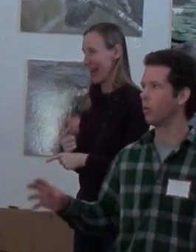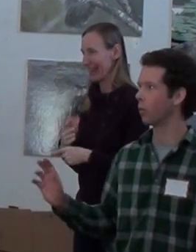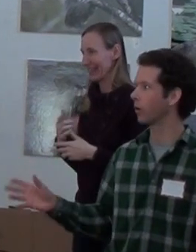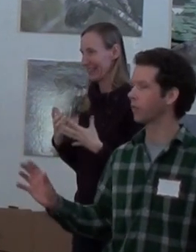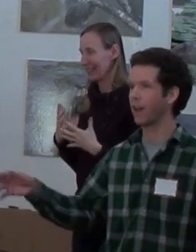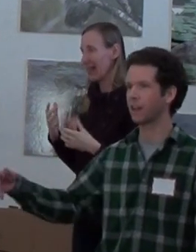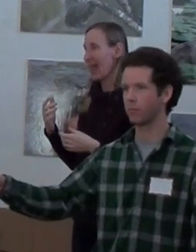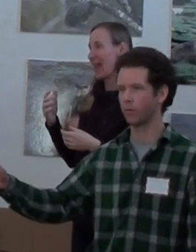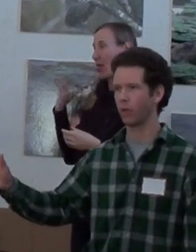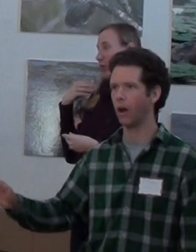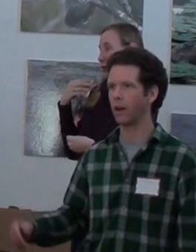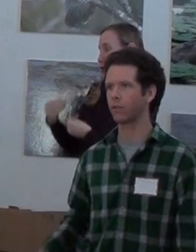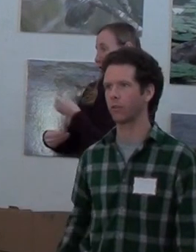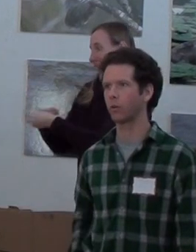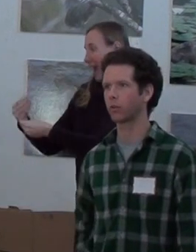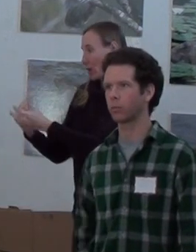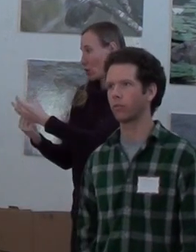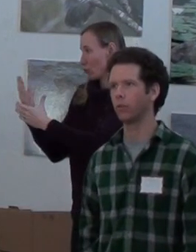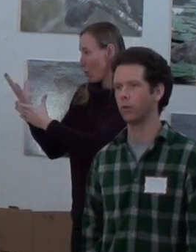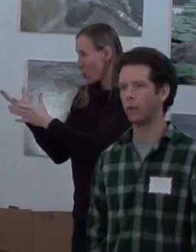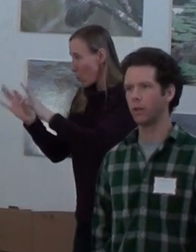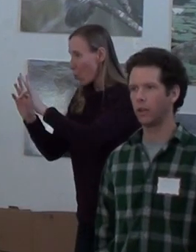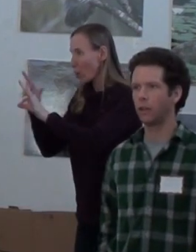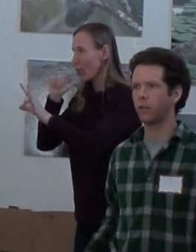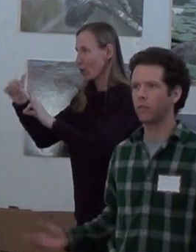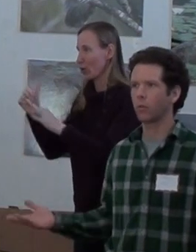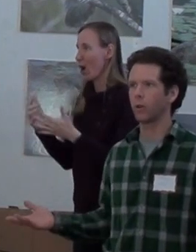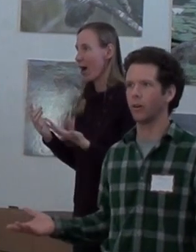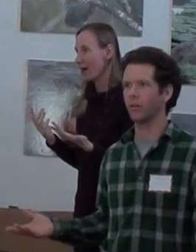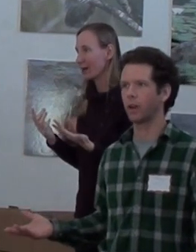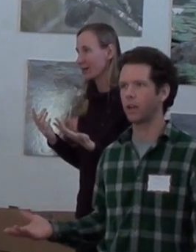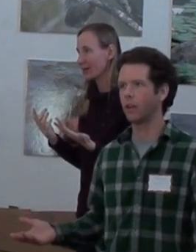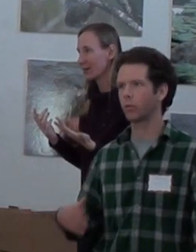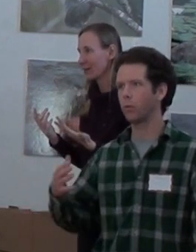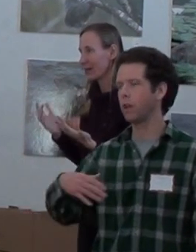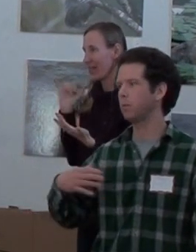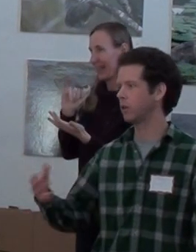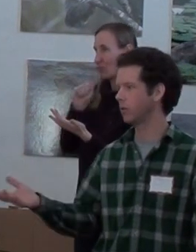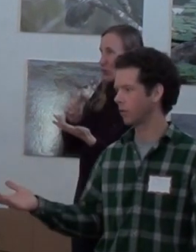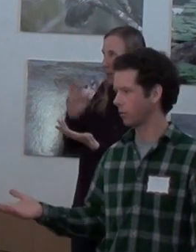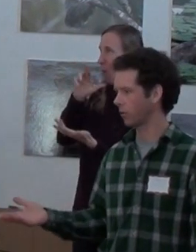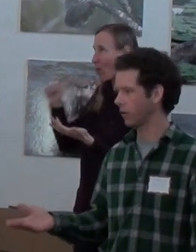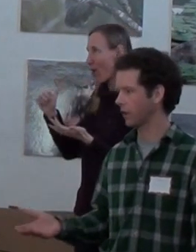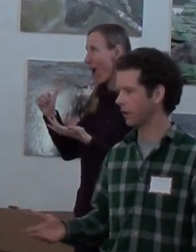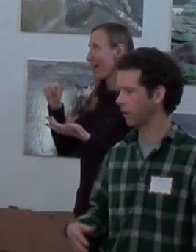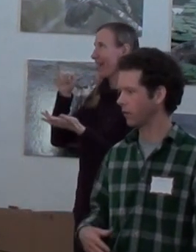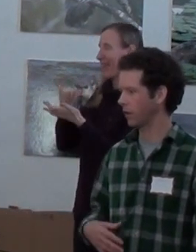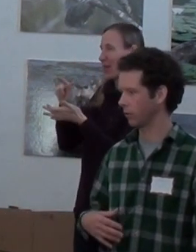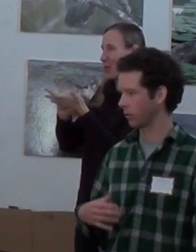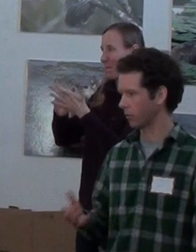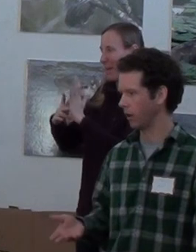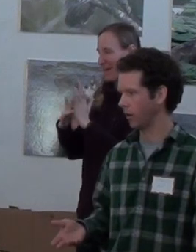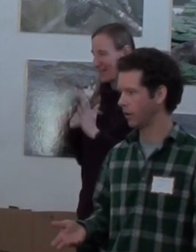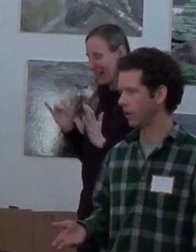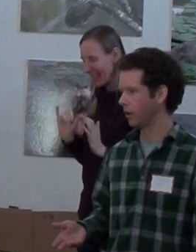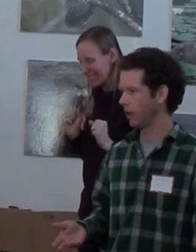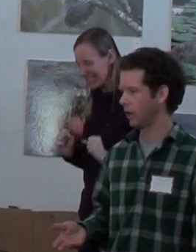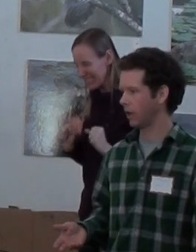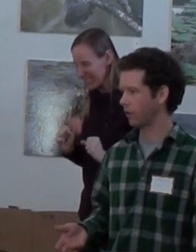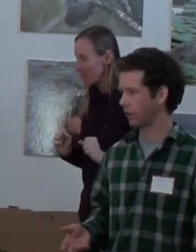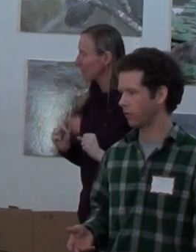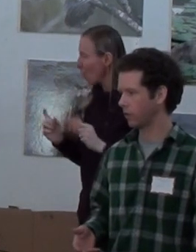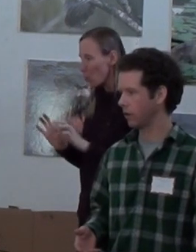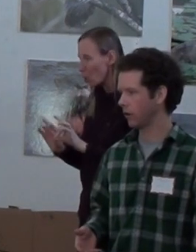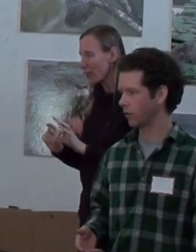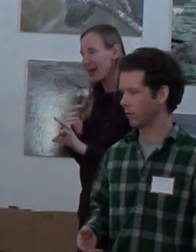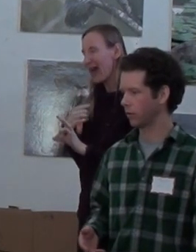component worth that type of loss? Is it worth the pursuit? And is it even real, right? So what made me do this was the fact that I felt that it was worthwhile.